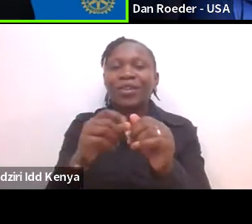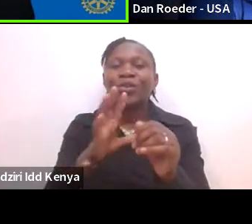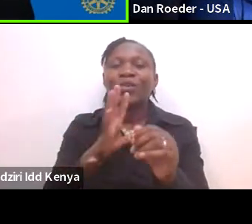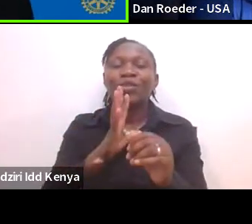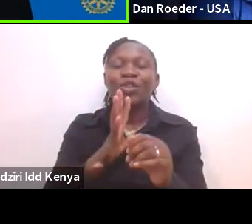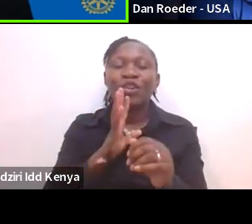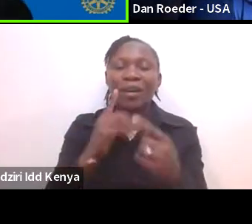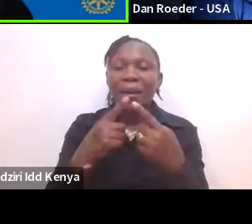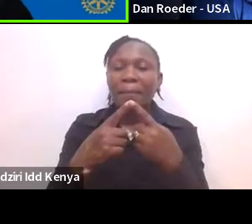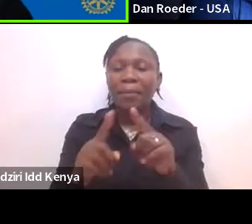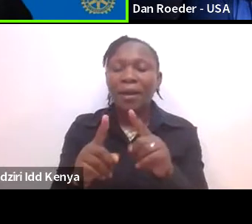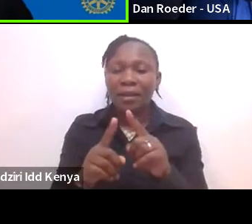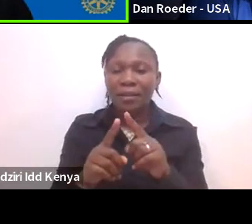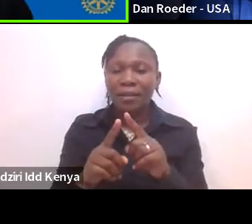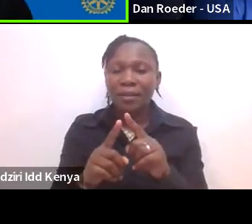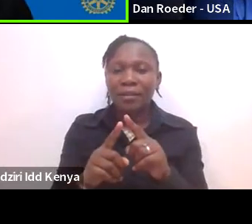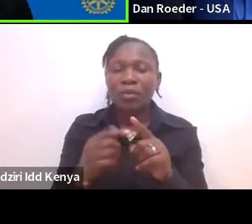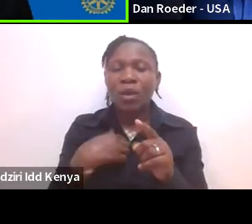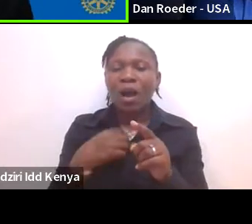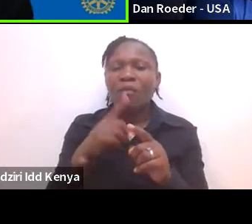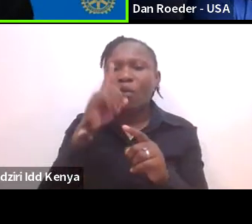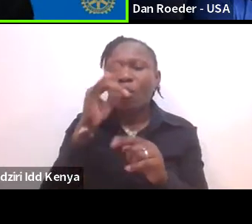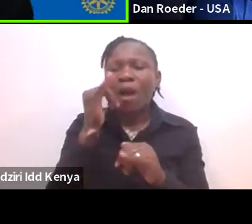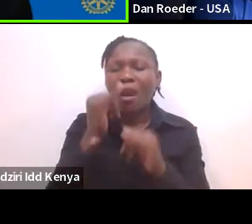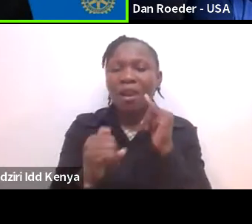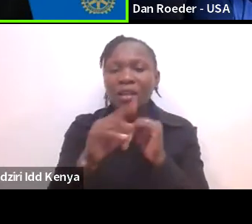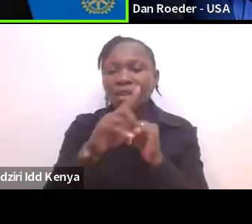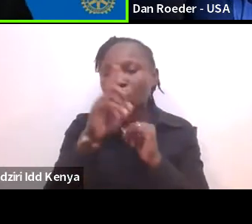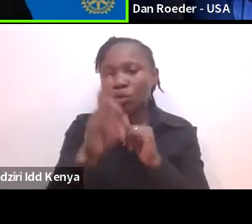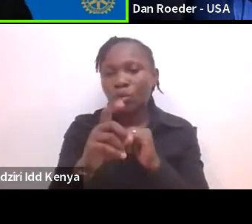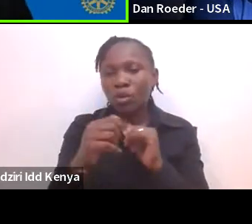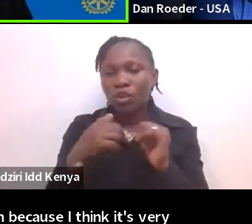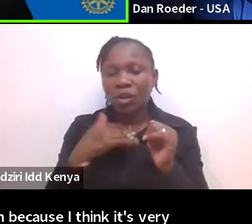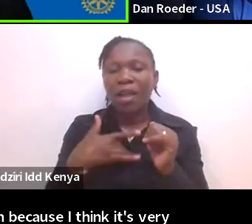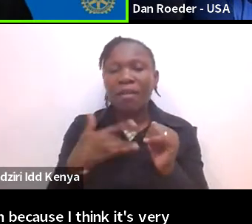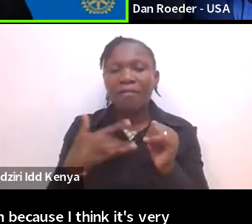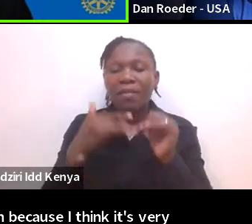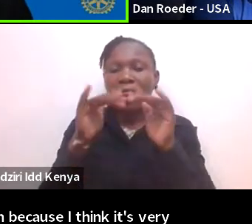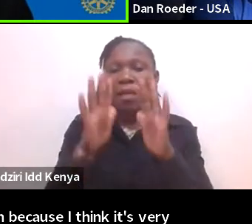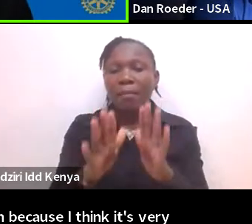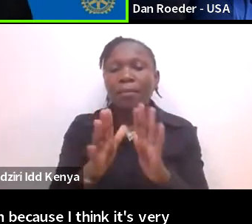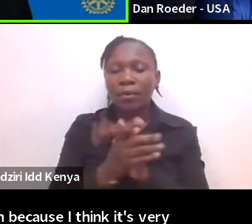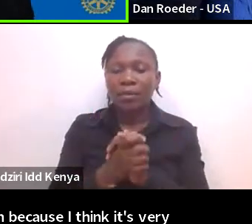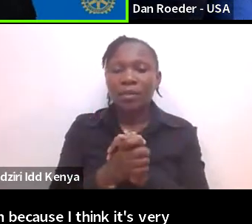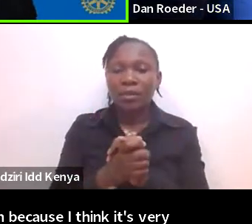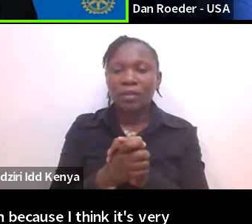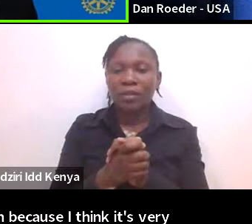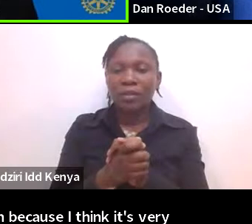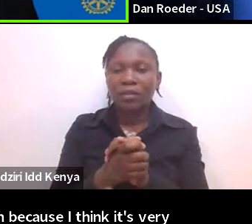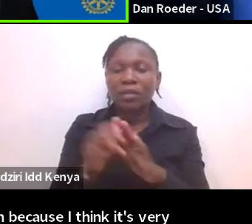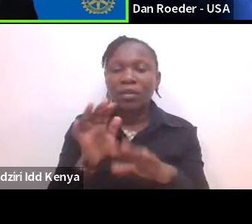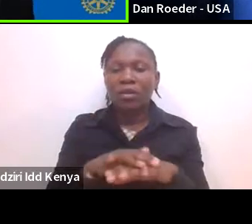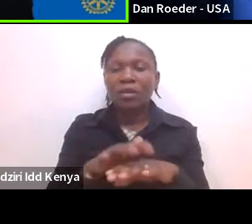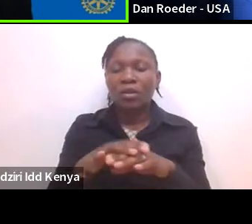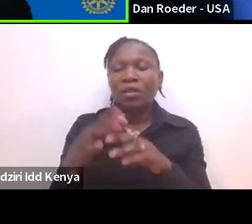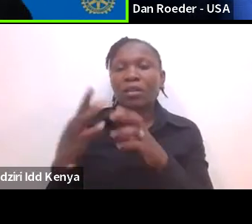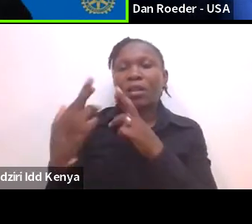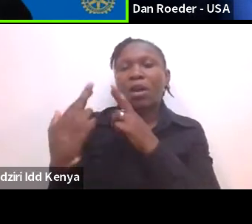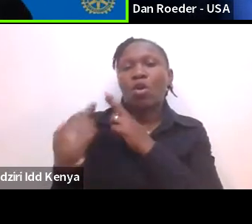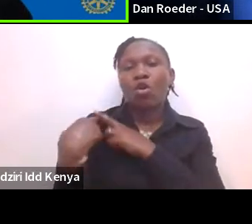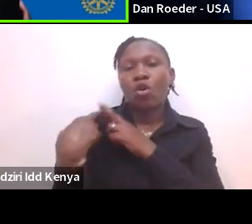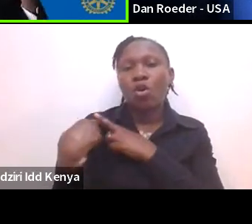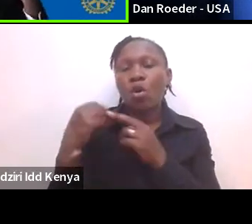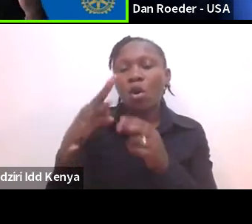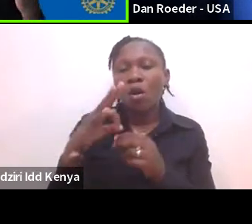last question because I think it's very important to our audience. Is regarding the role of our government. So